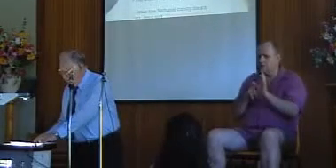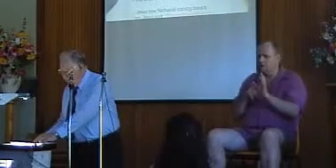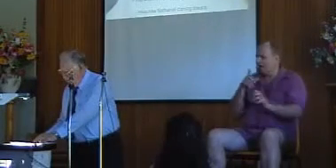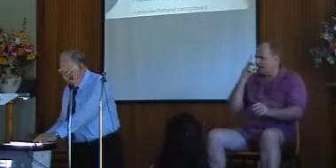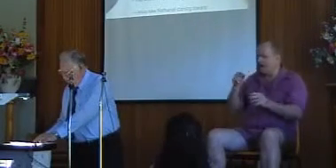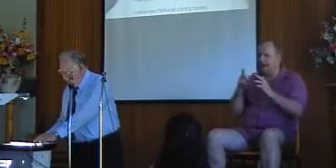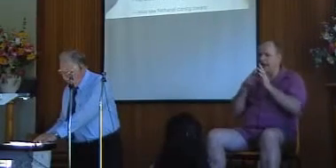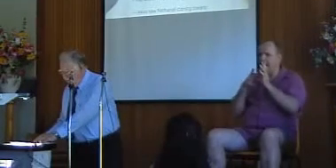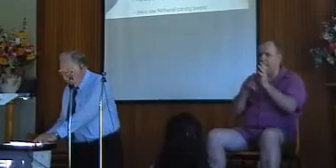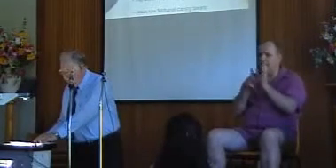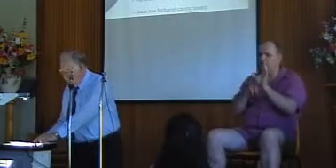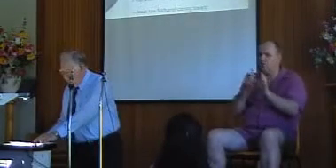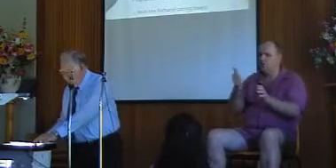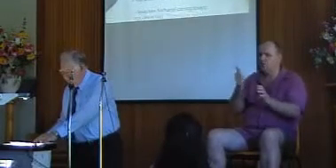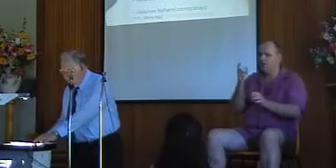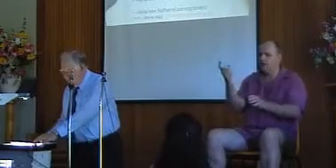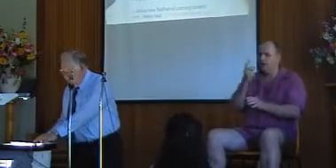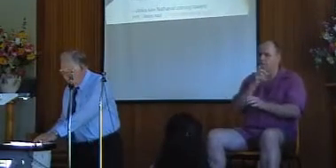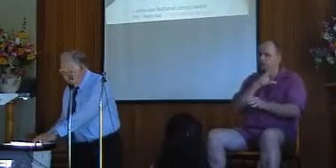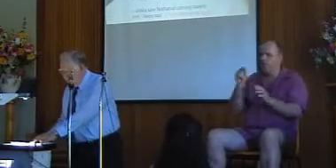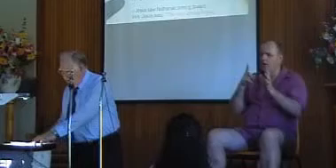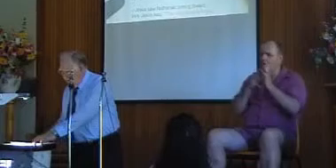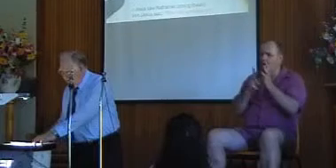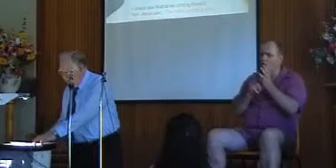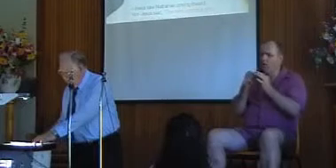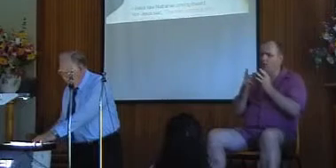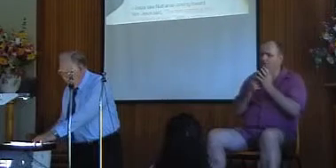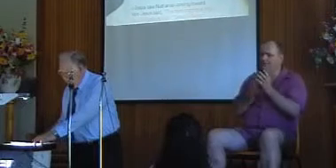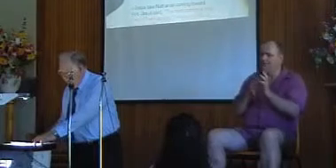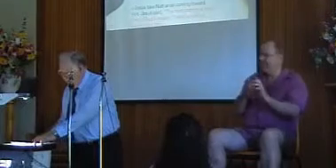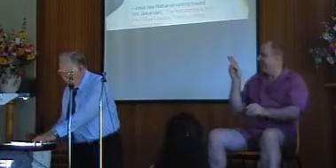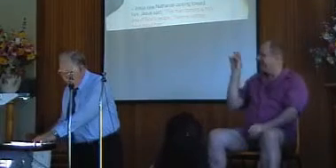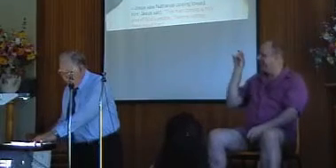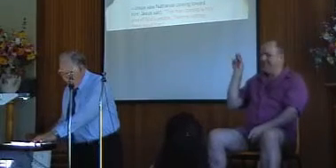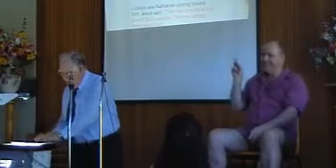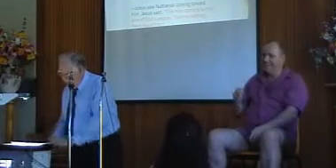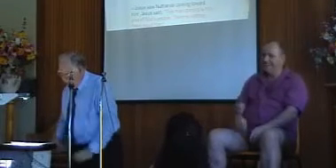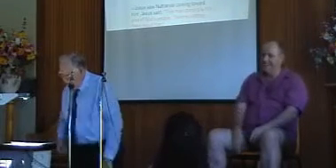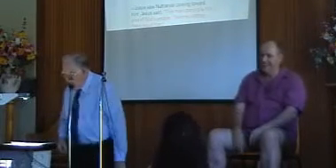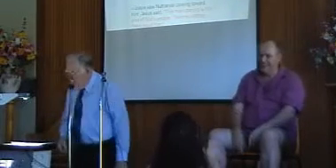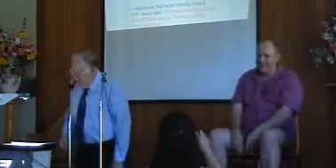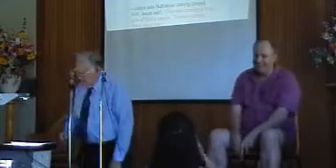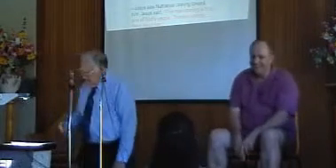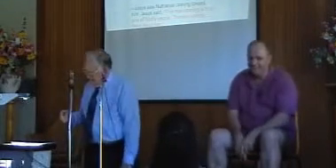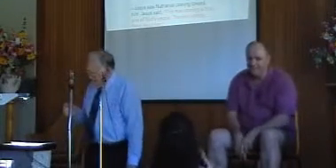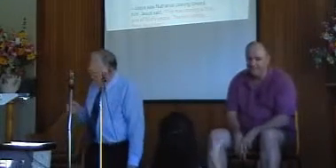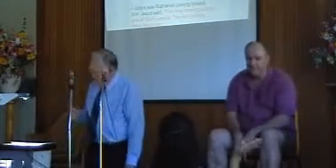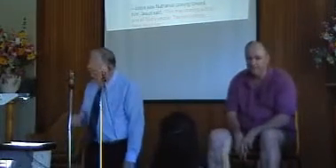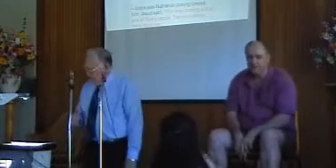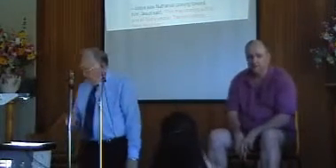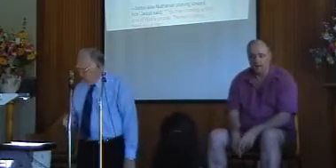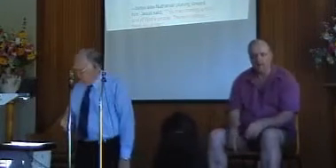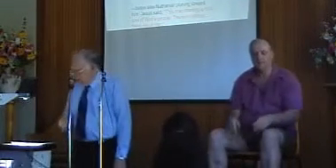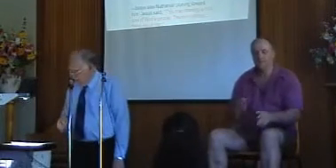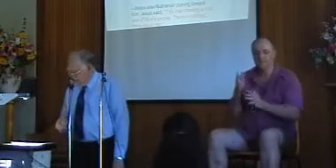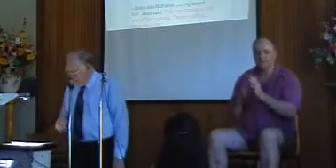Jesus saw Nathanael coming towards him. Jesus said, "This man's coming is truly